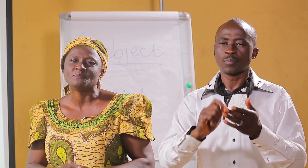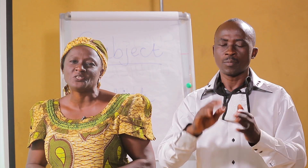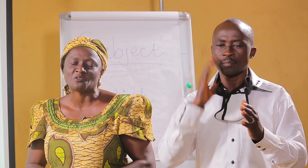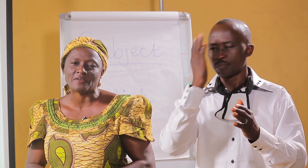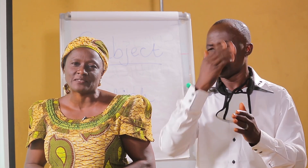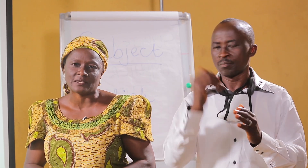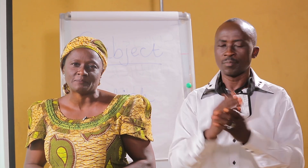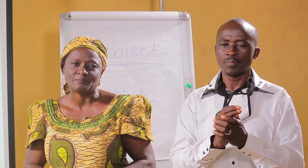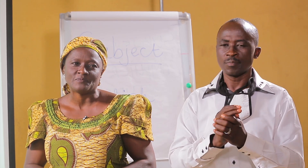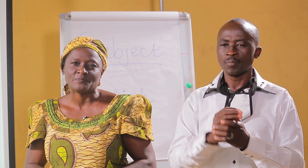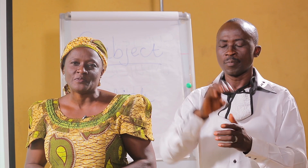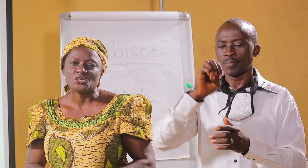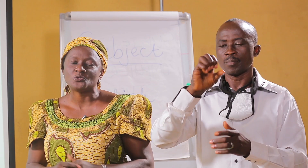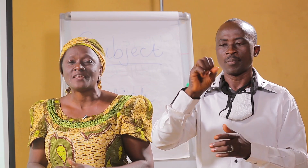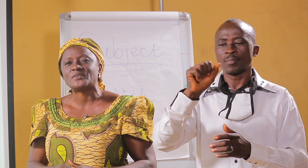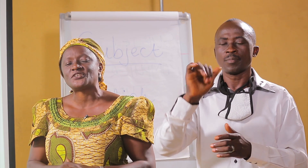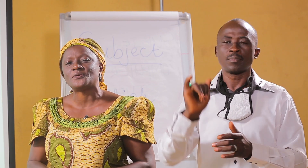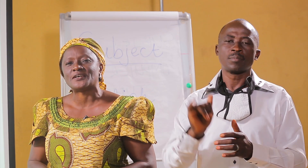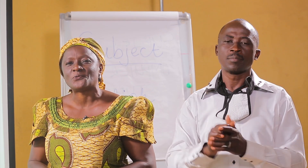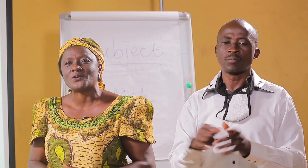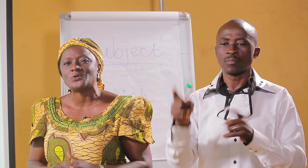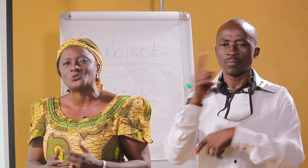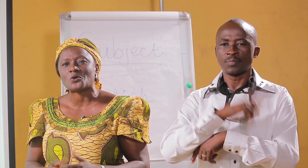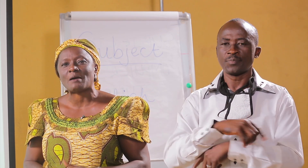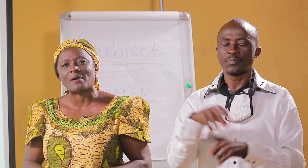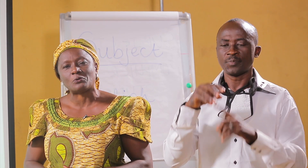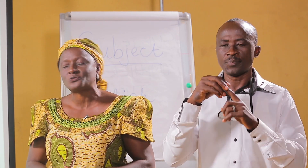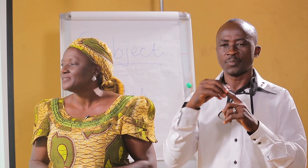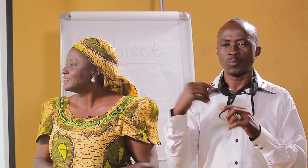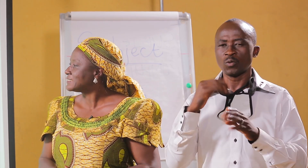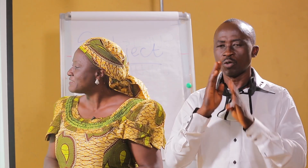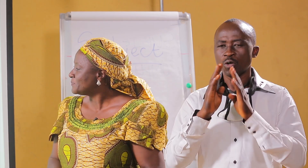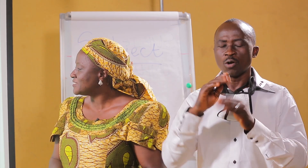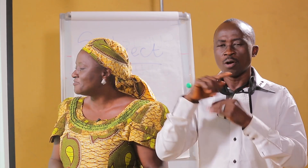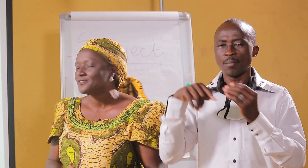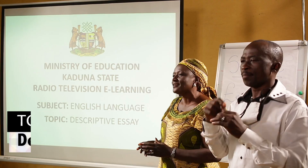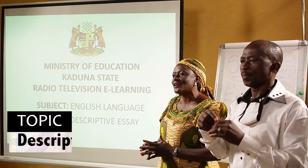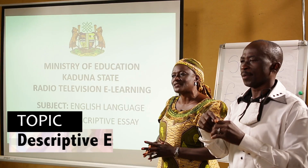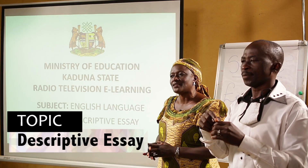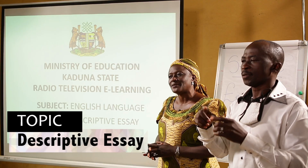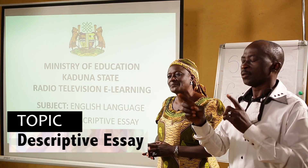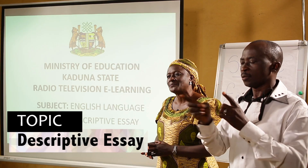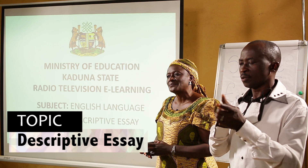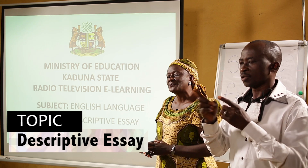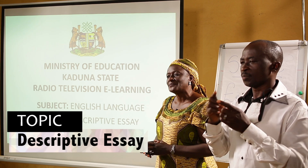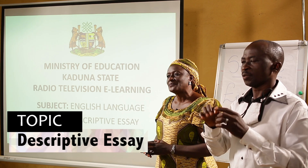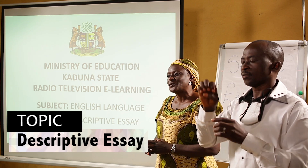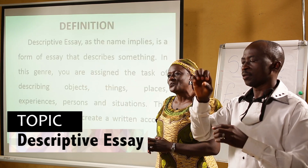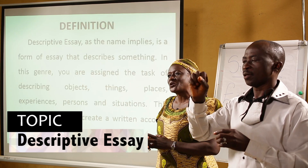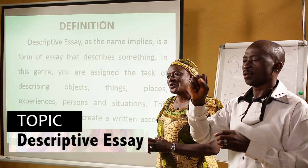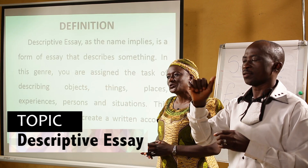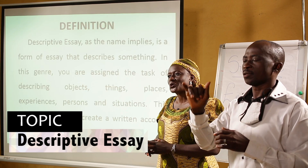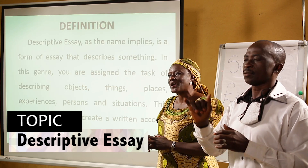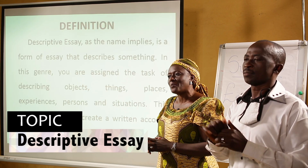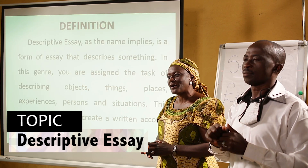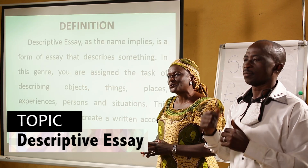beautiful piece of essay. Today in particular, we are going to talk about descriptive essay.